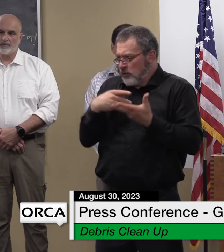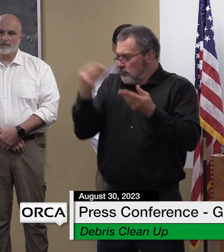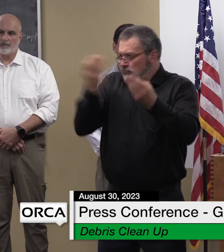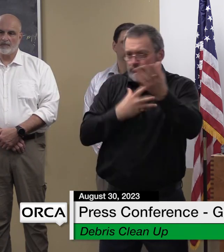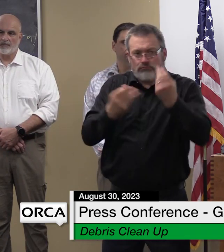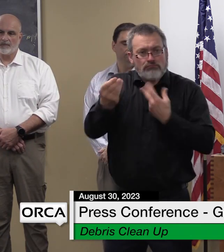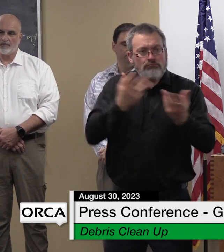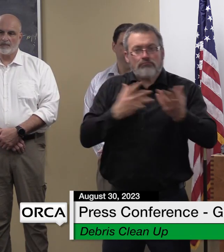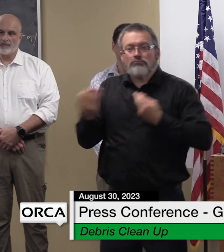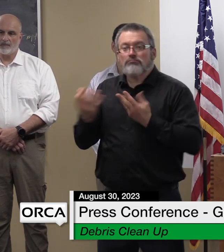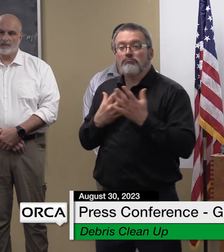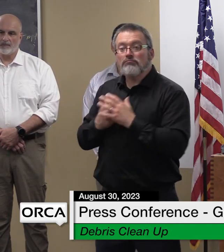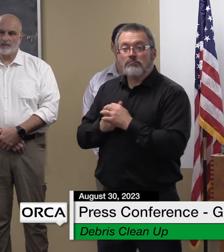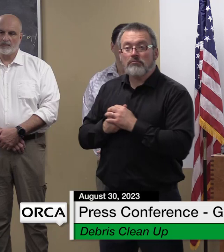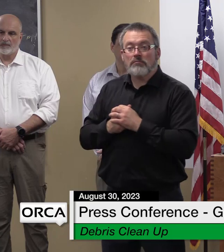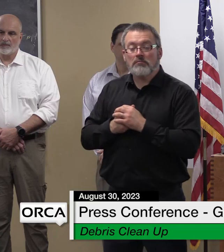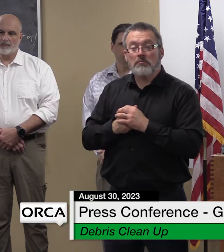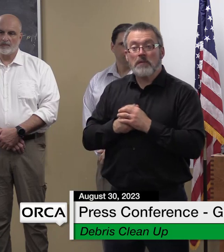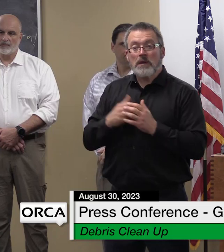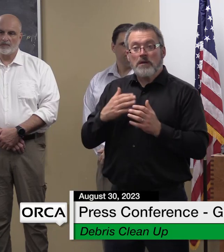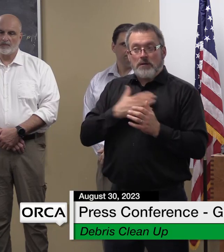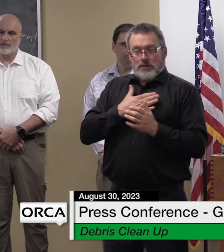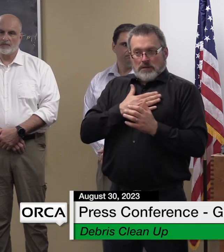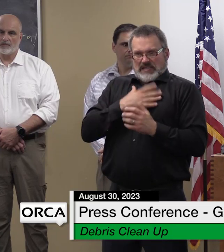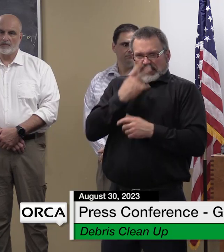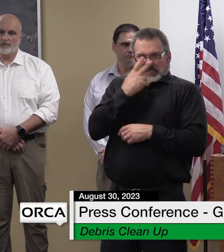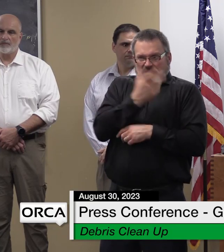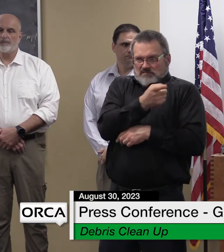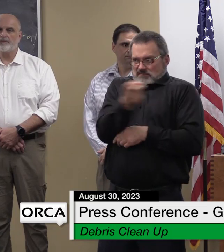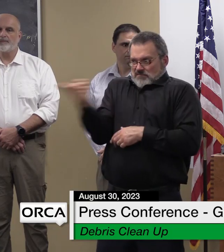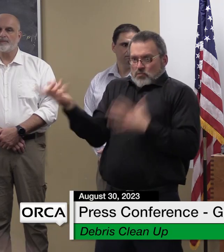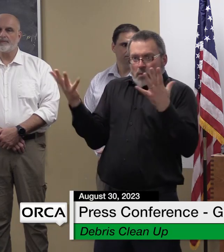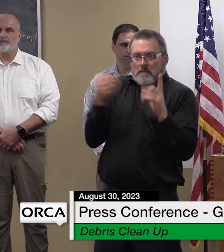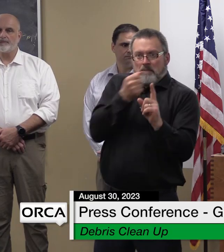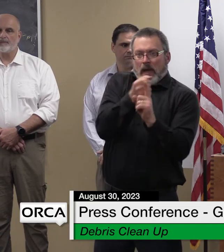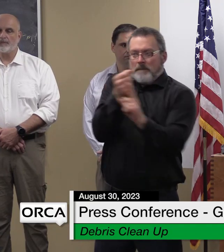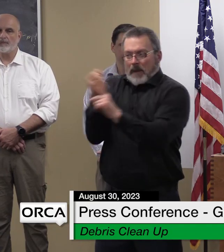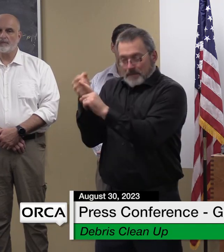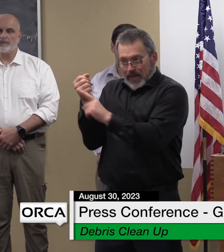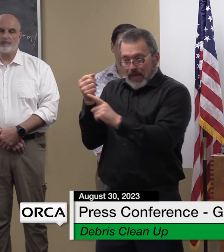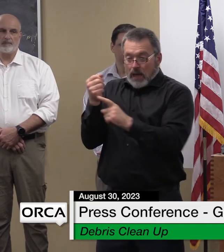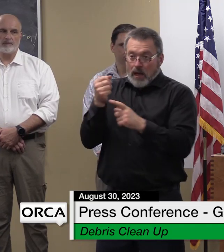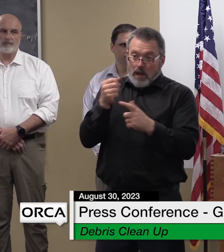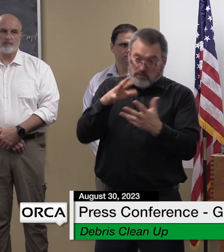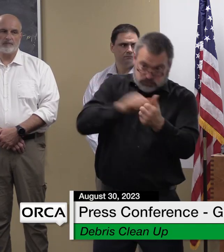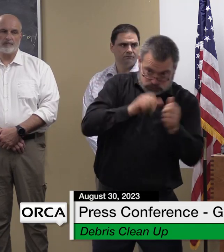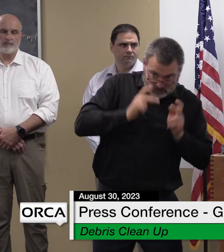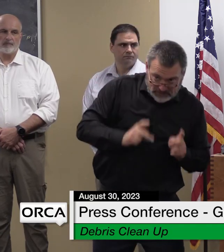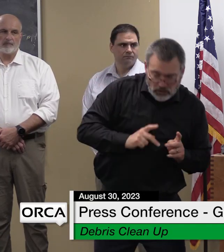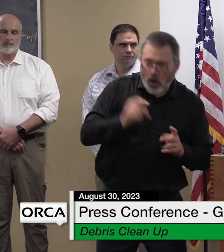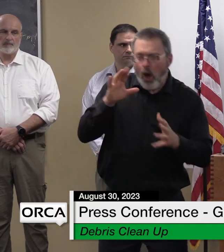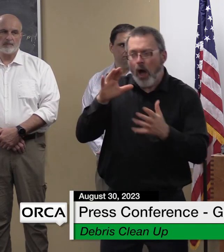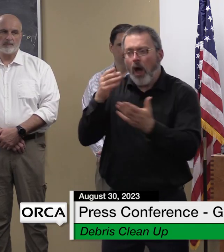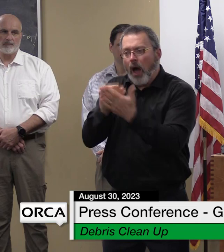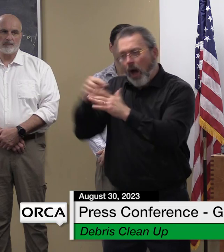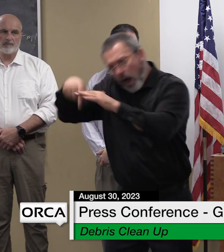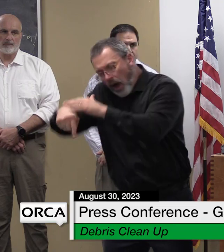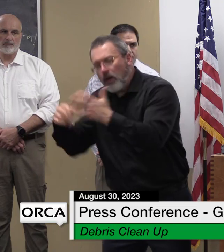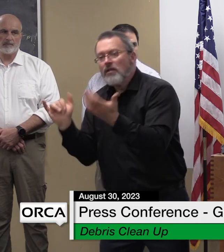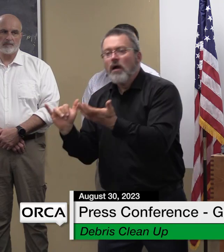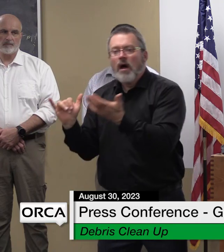us understand the impact of the economic loss to businesses should opportunities arise to advocate for supporting those